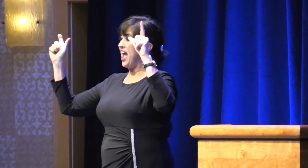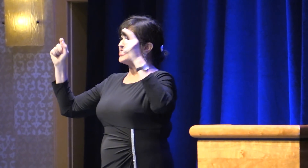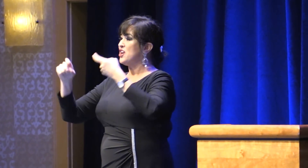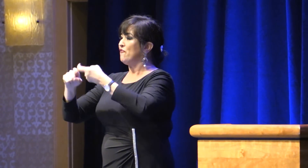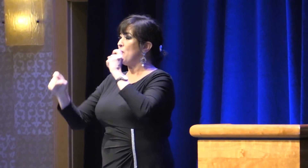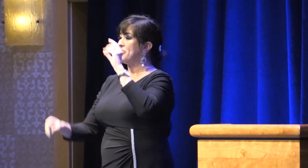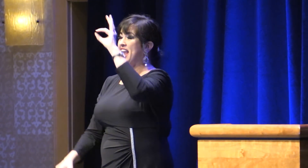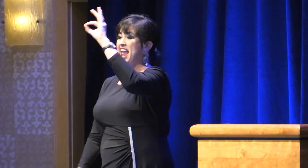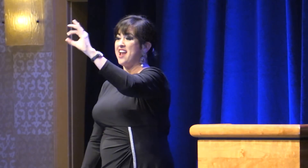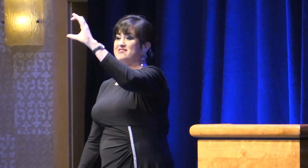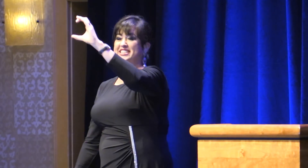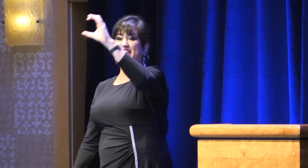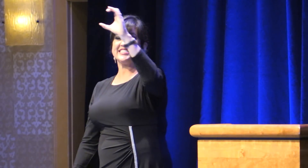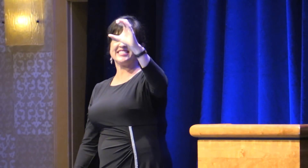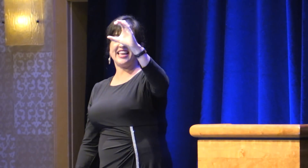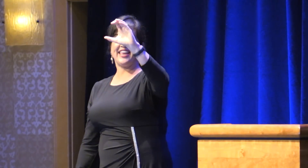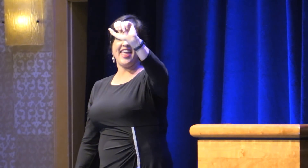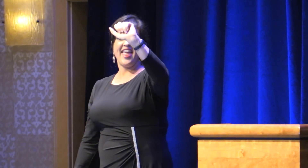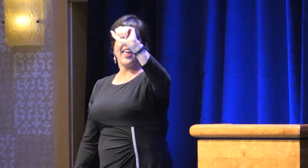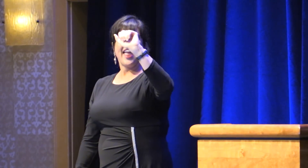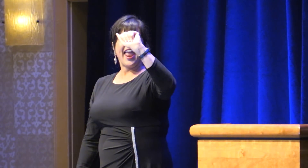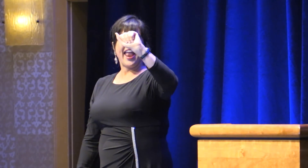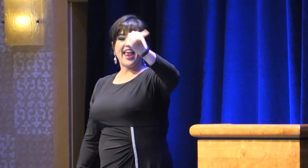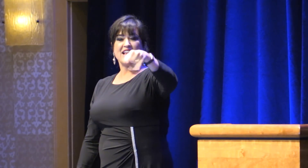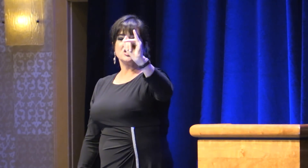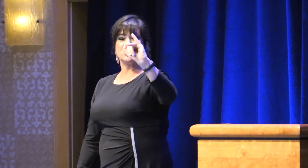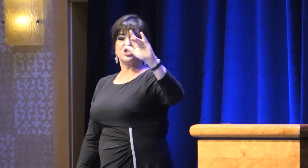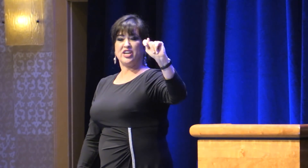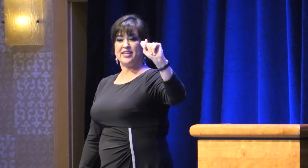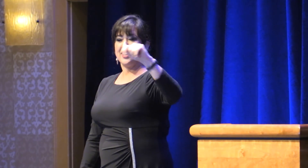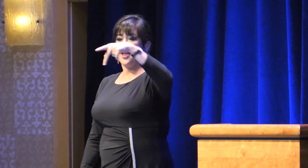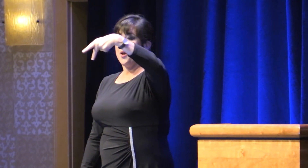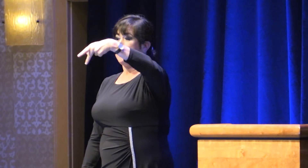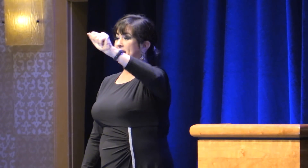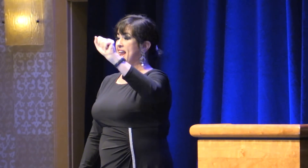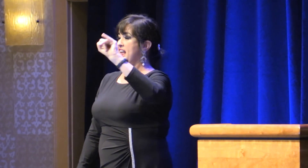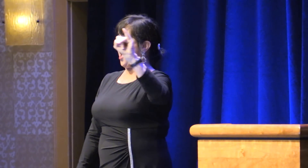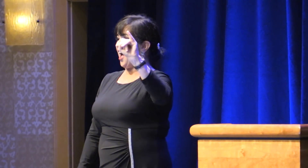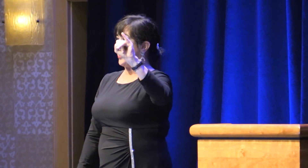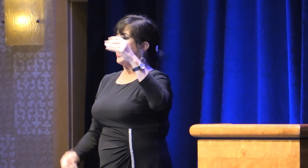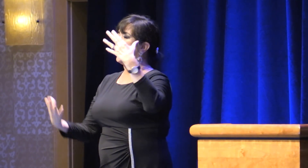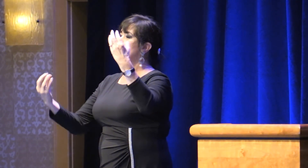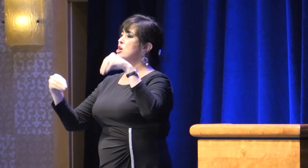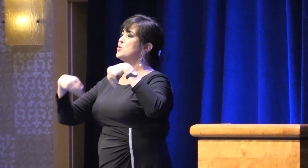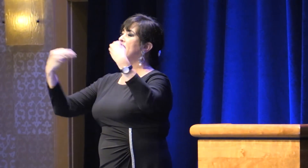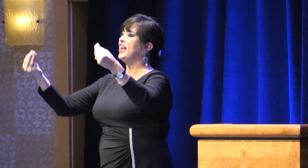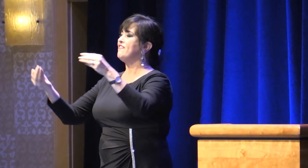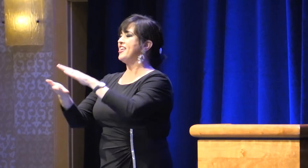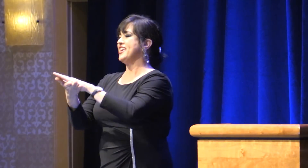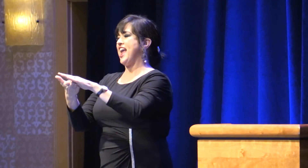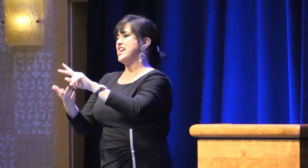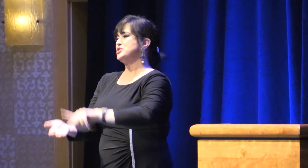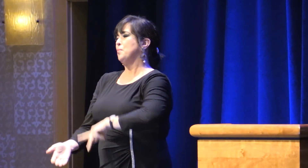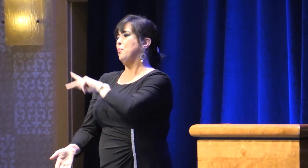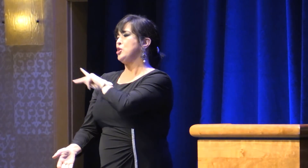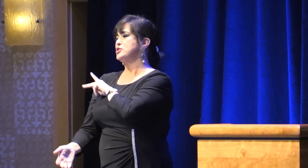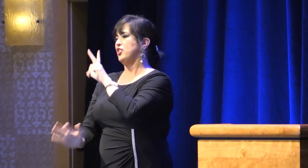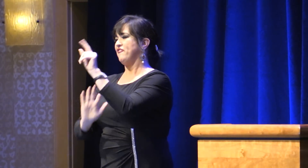We have a very nice surprise for you. This is the FCC Chairman Ajit Pai, who wanted to give